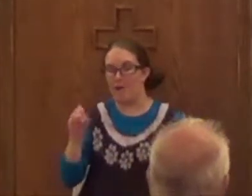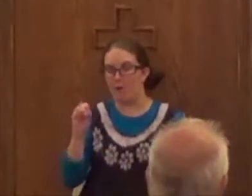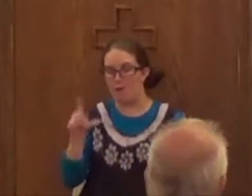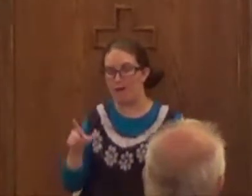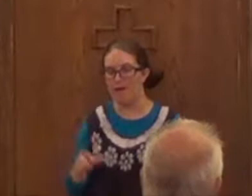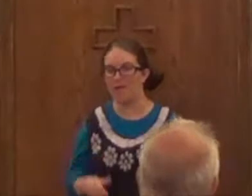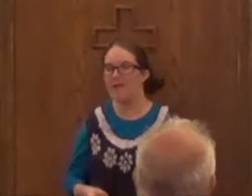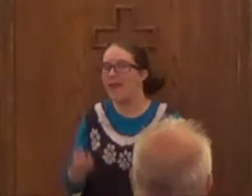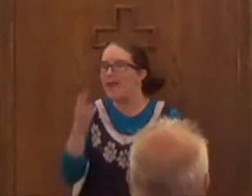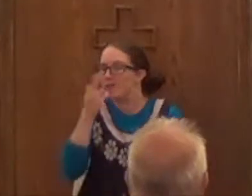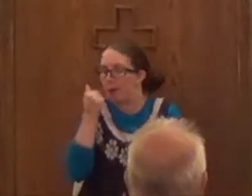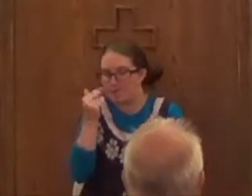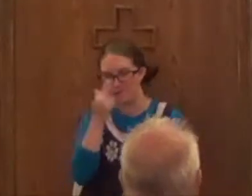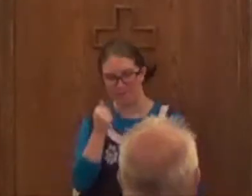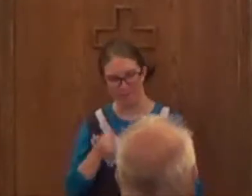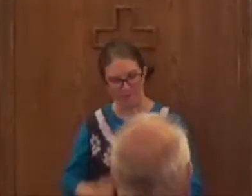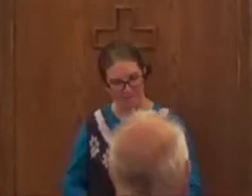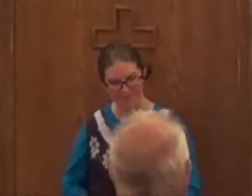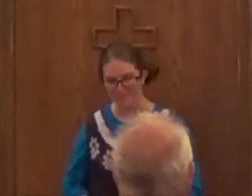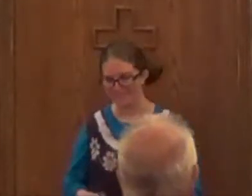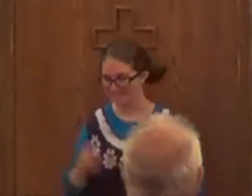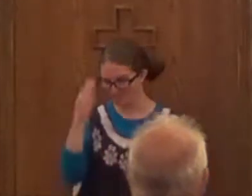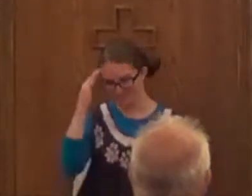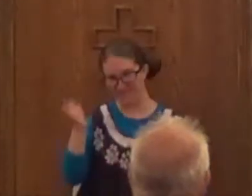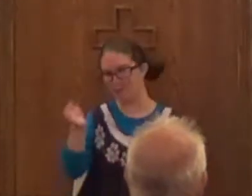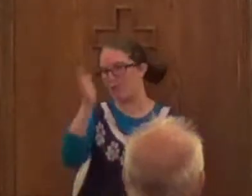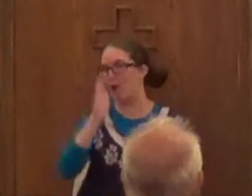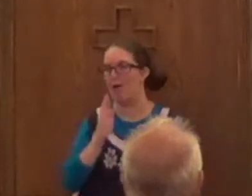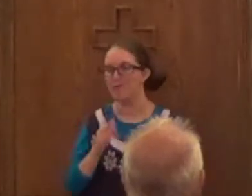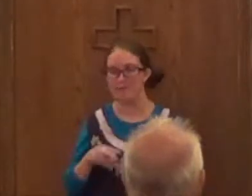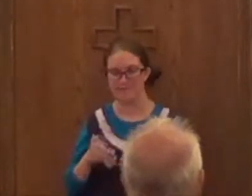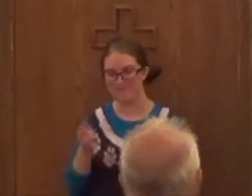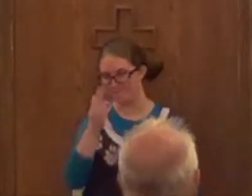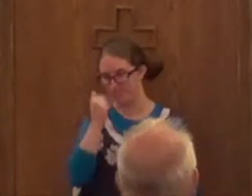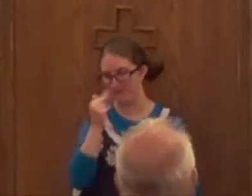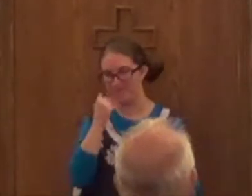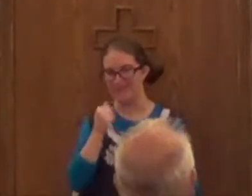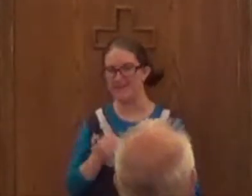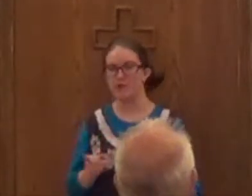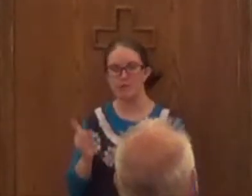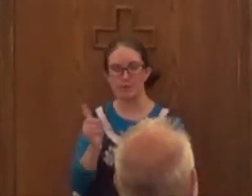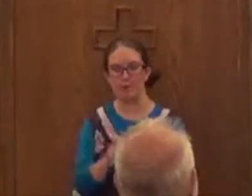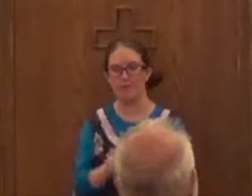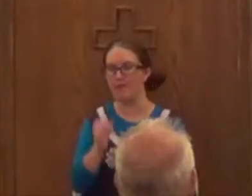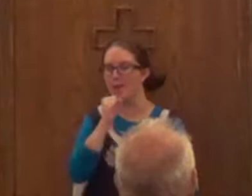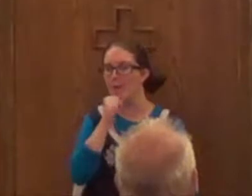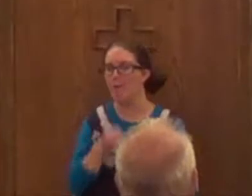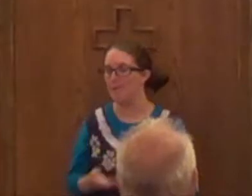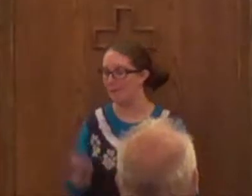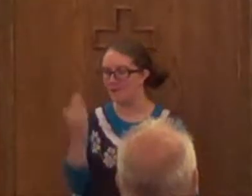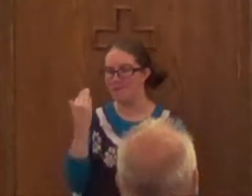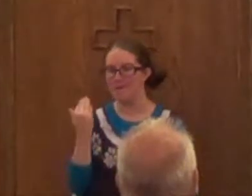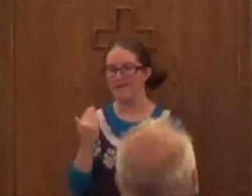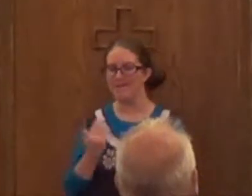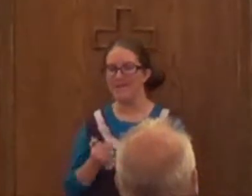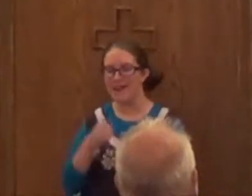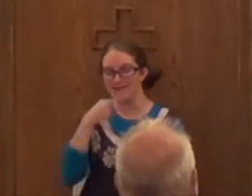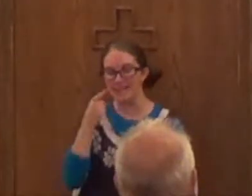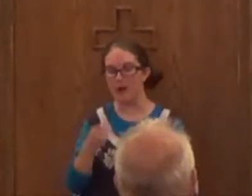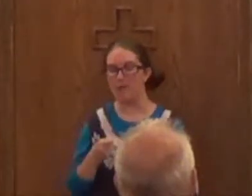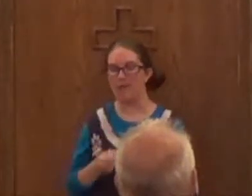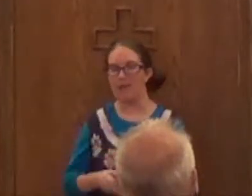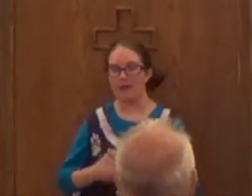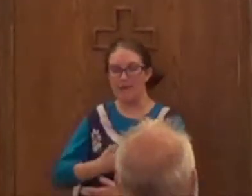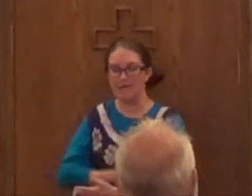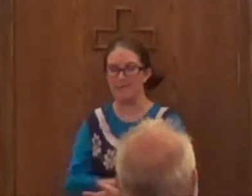laughing. They thought it was hilarious. They thought God had a sense of humor to come up to somebody as old as they are and tell them they're going to